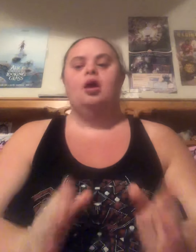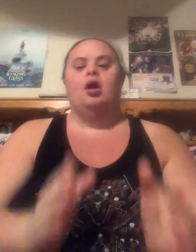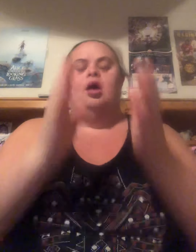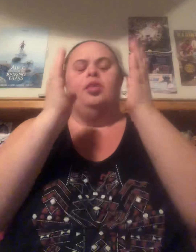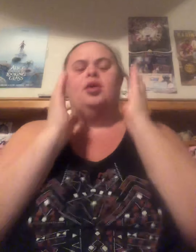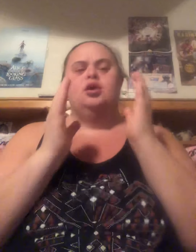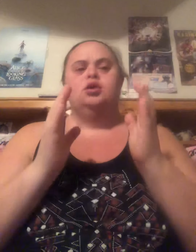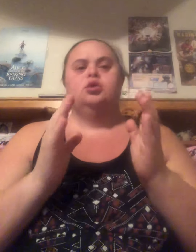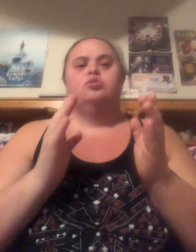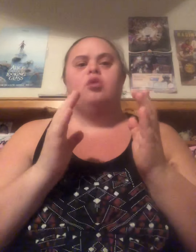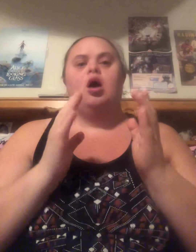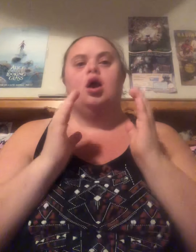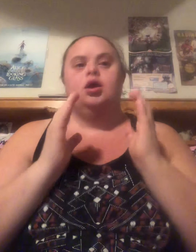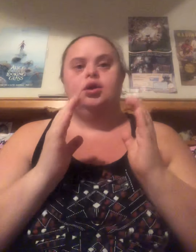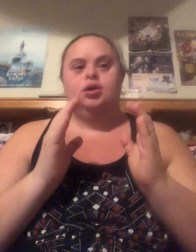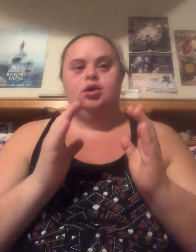believe that you are